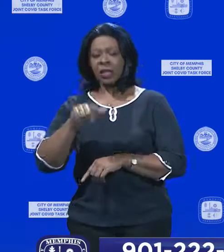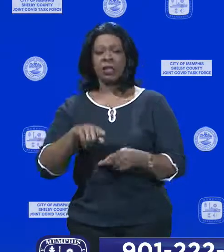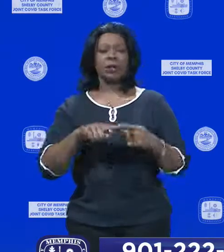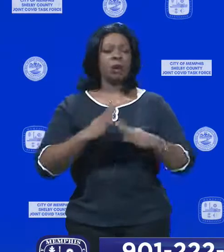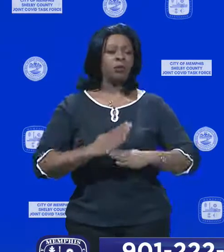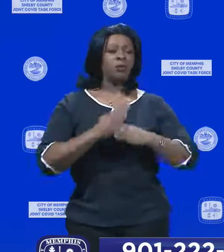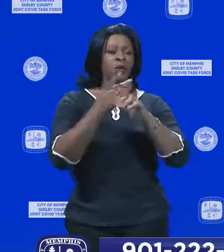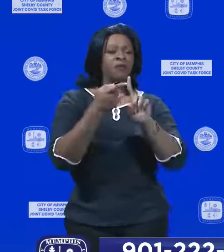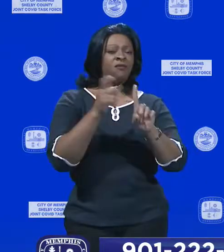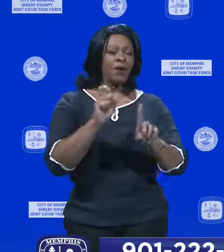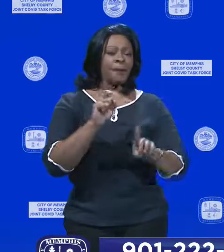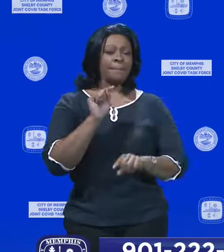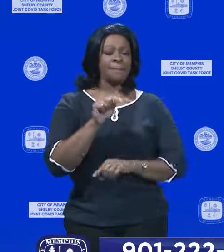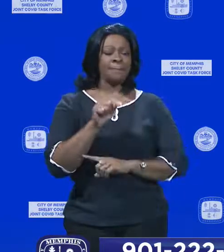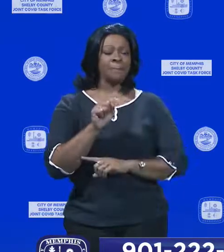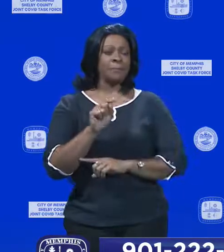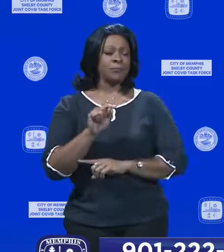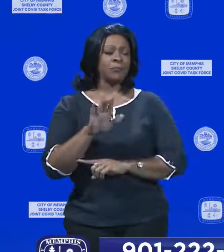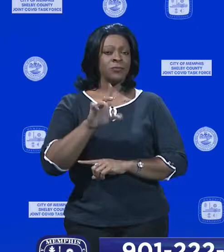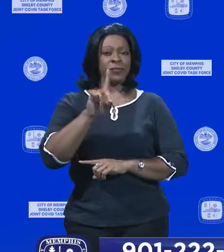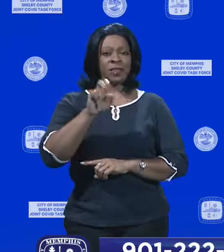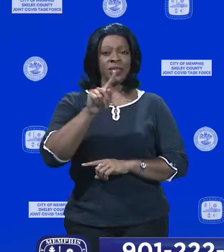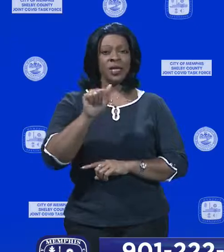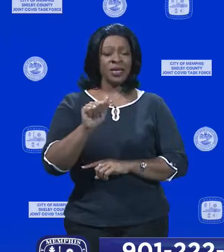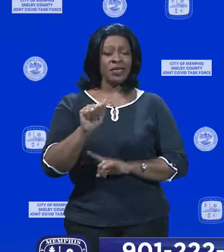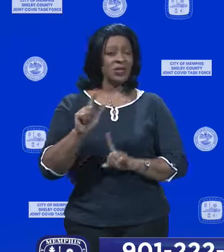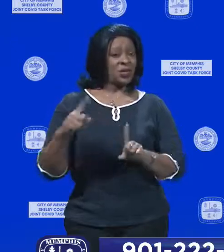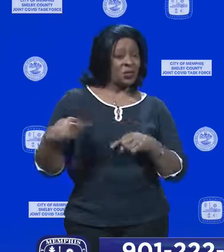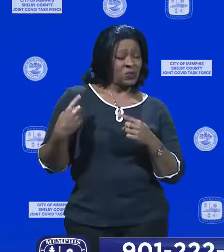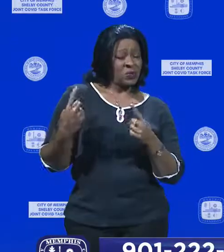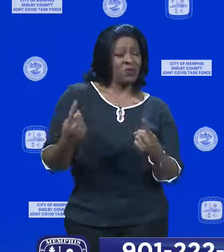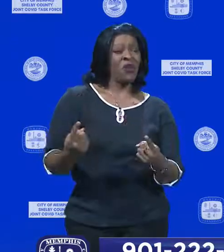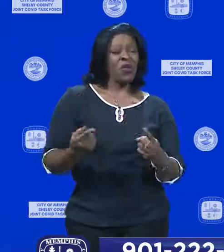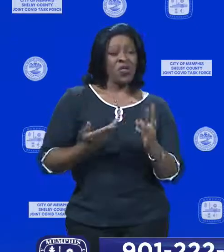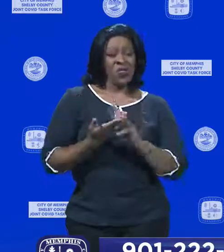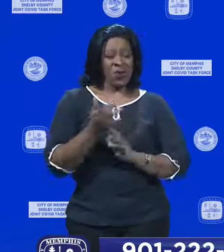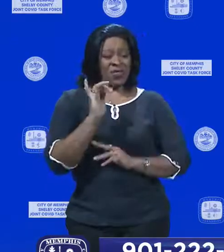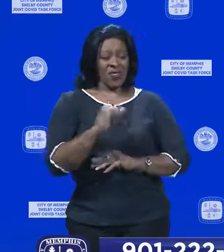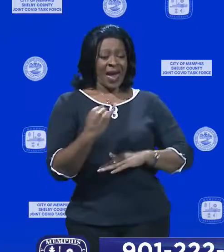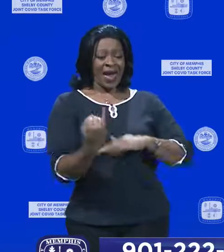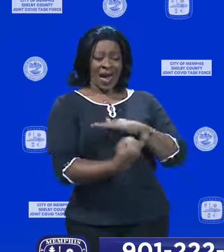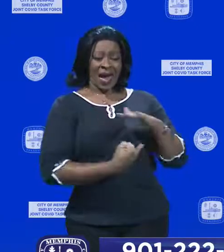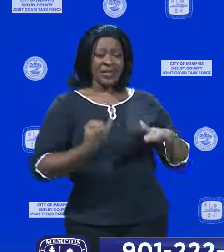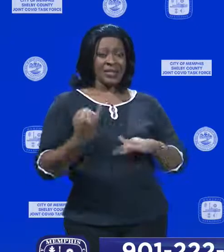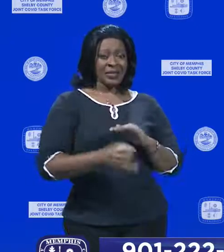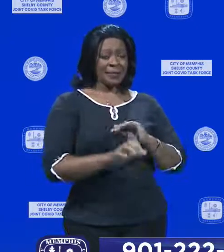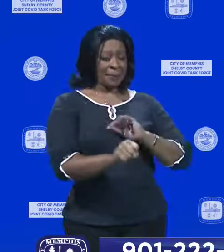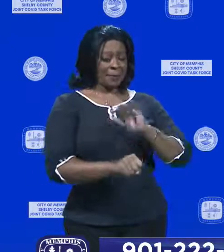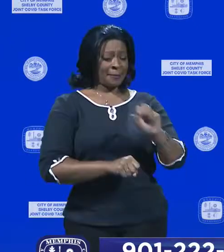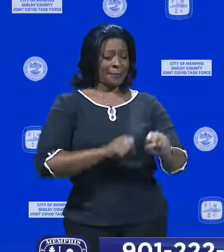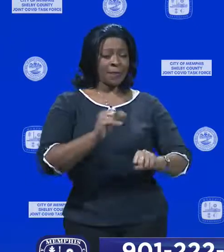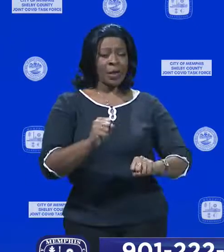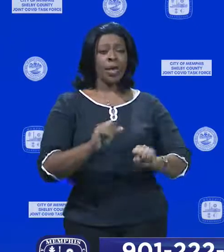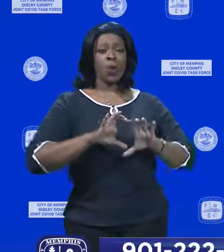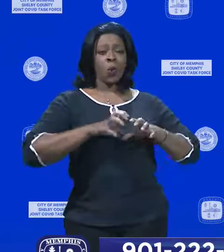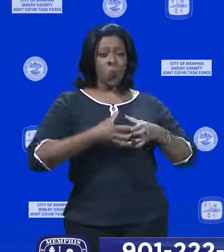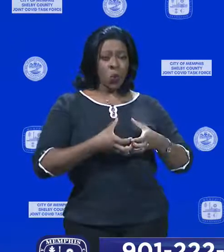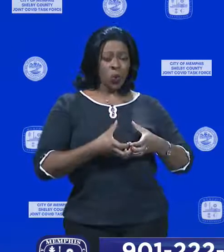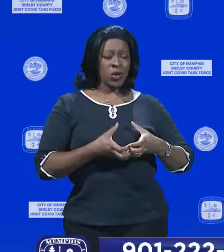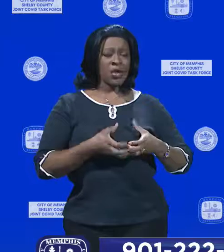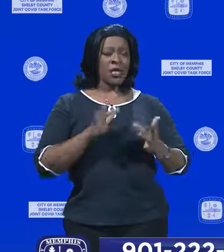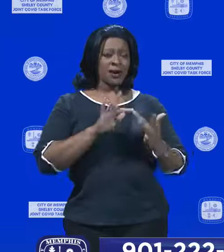to protect against the Delta variant so far through that isolation of cases, quarantining of